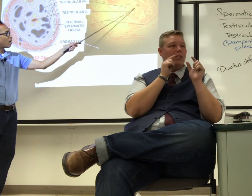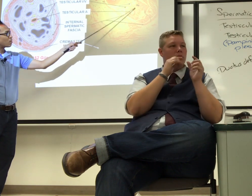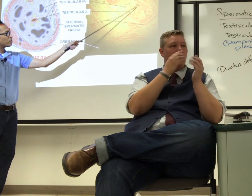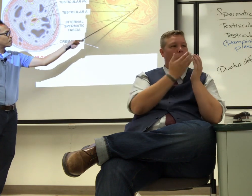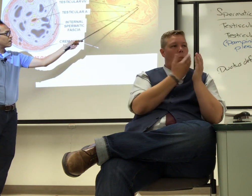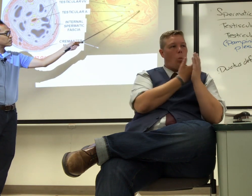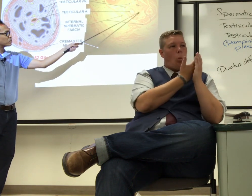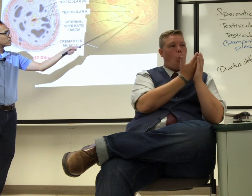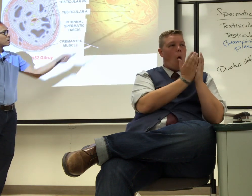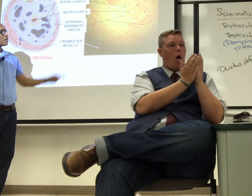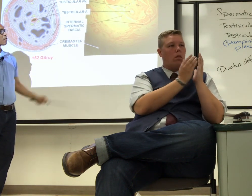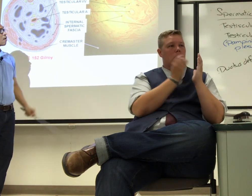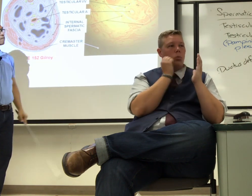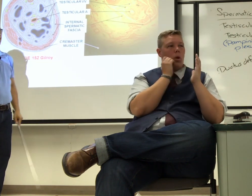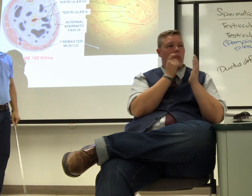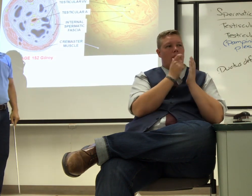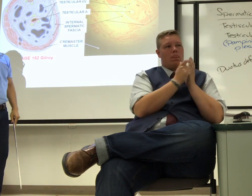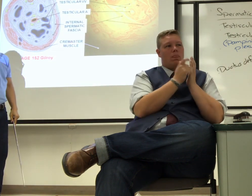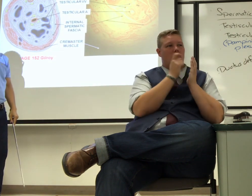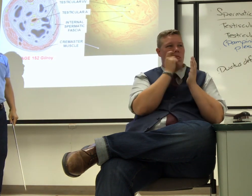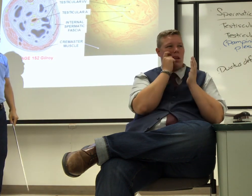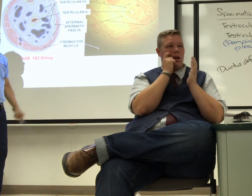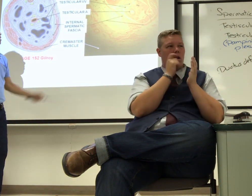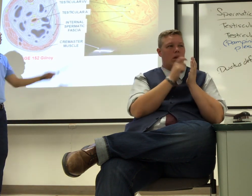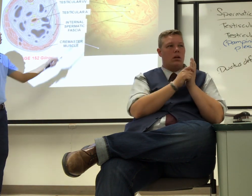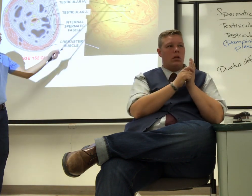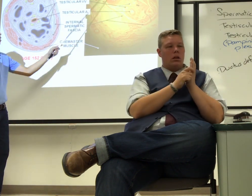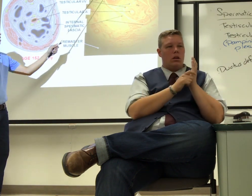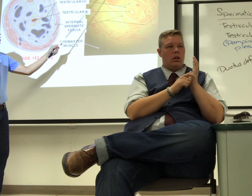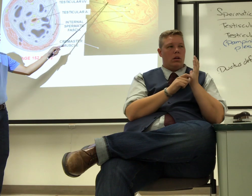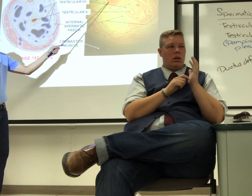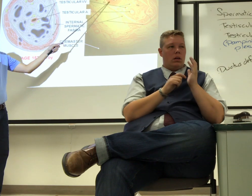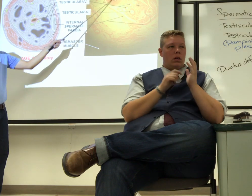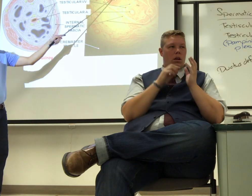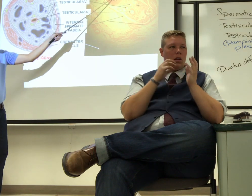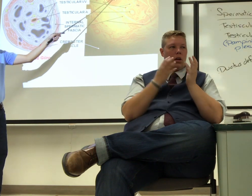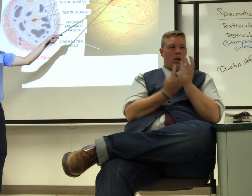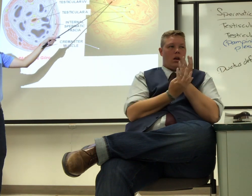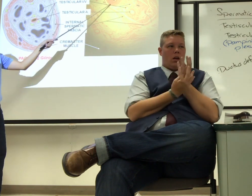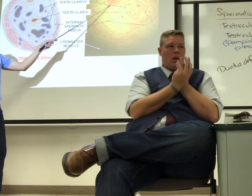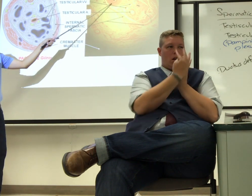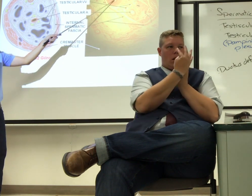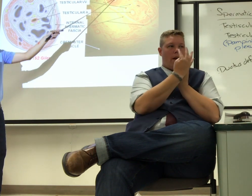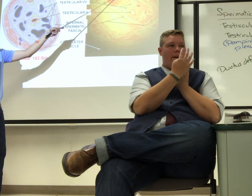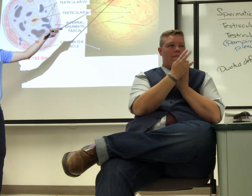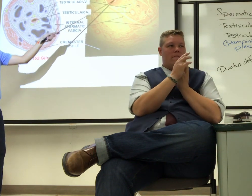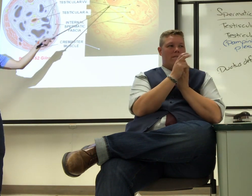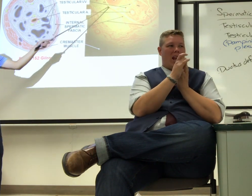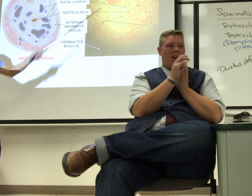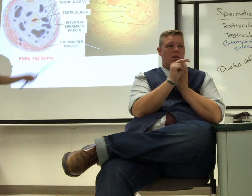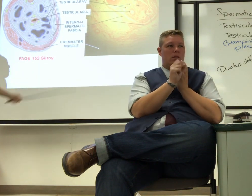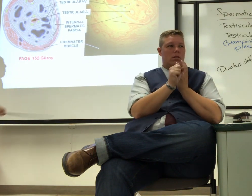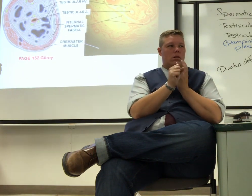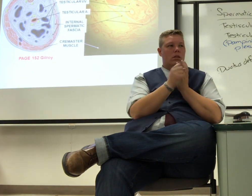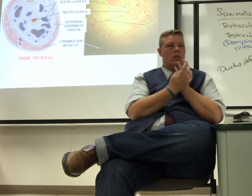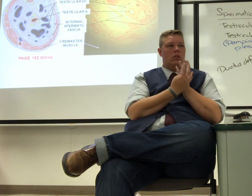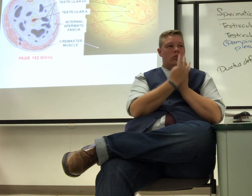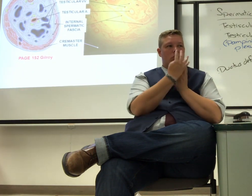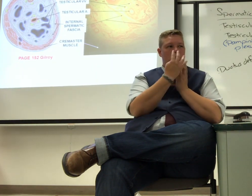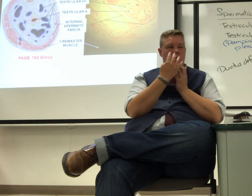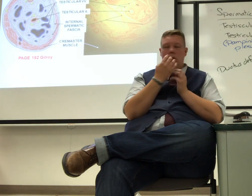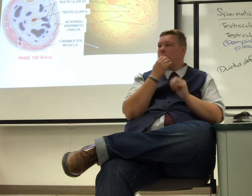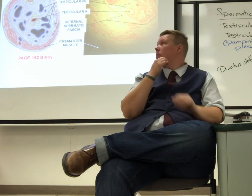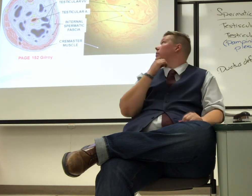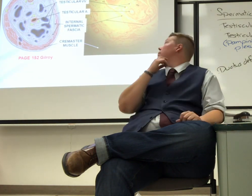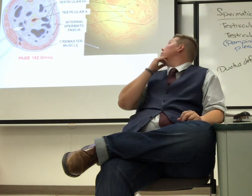by smaller blood vessels. They're all veins. Here's the one that's the most important. I always say most